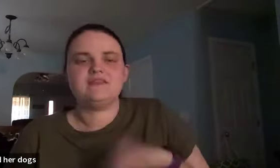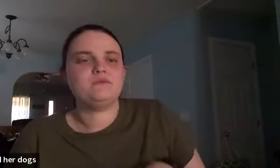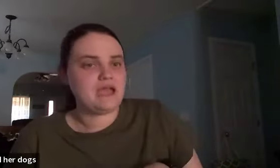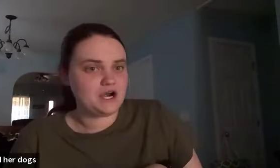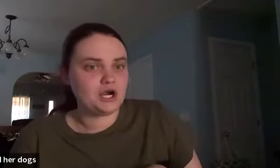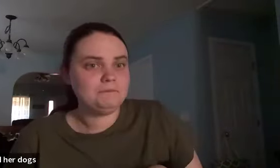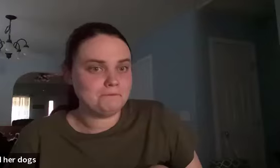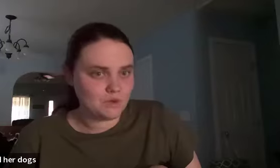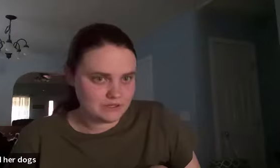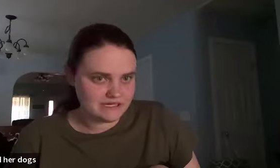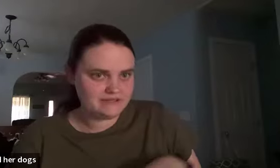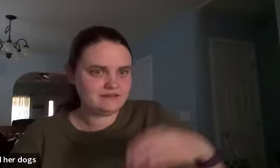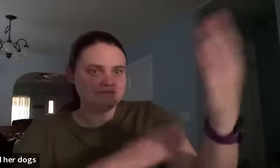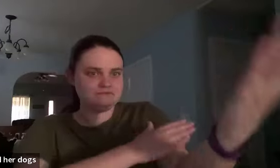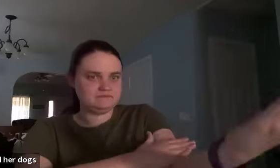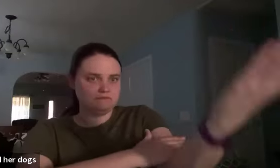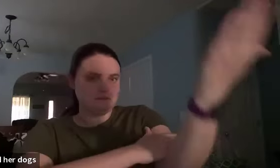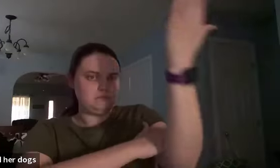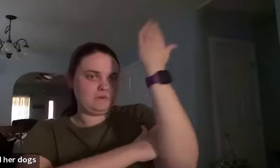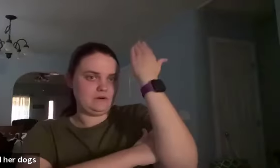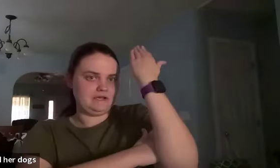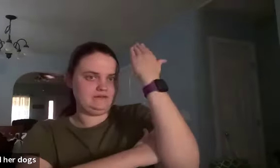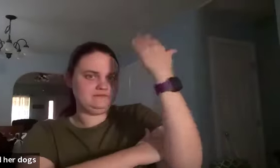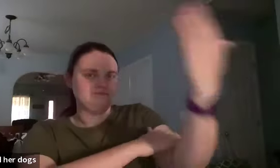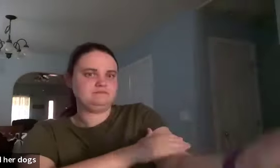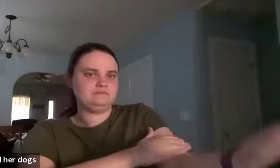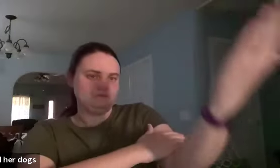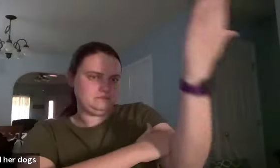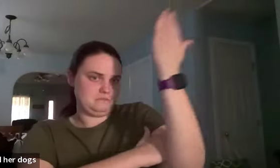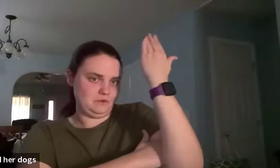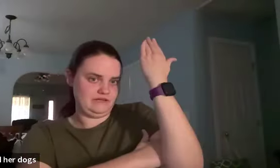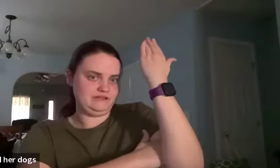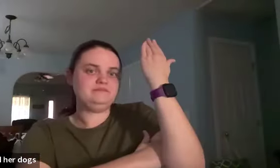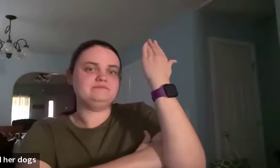Then we had our morning, morning, morning.